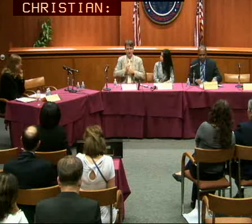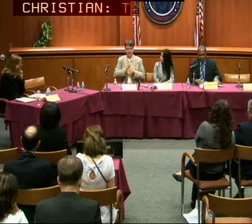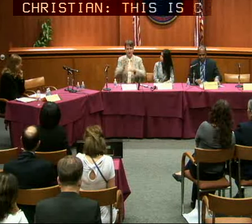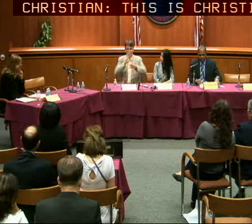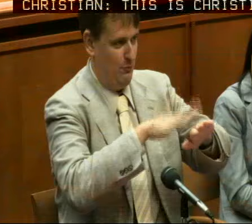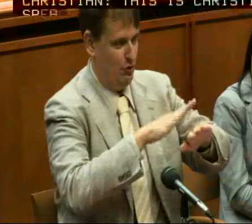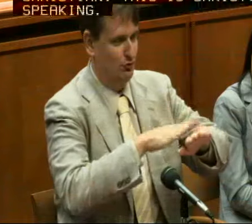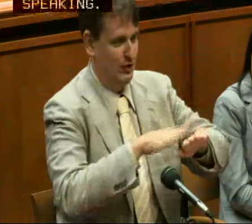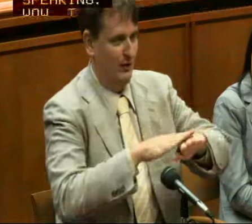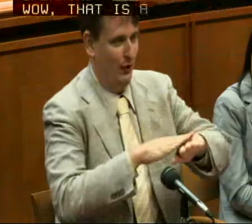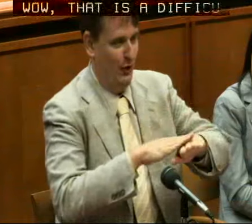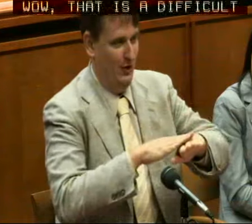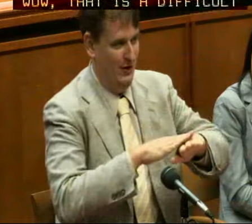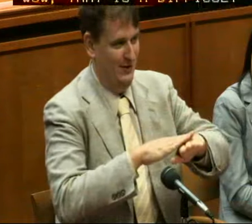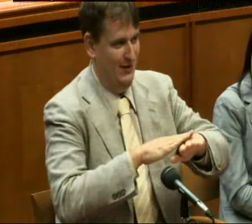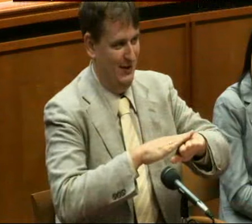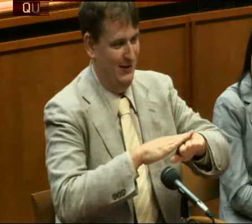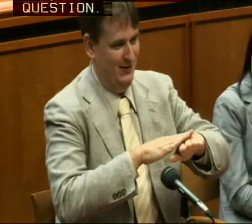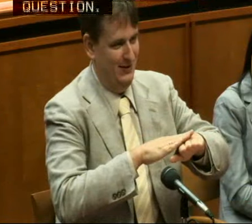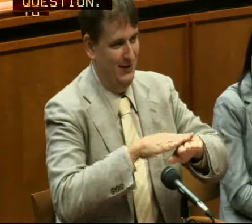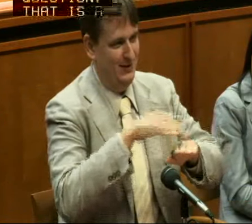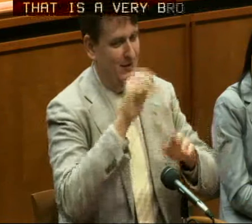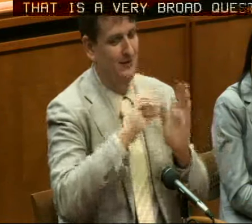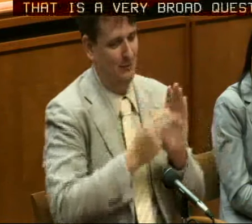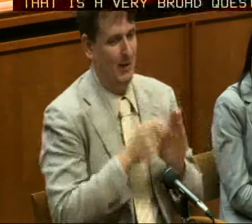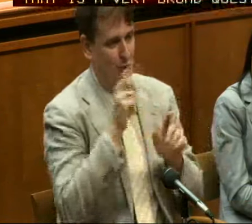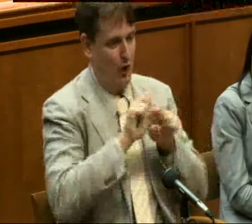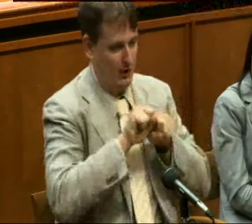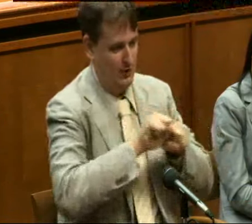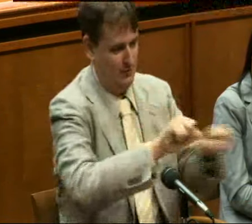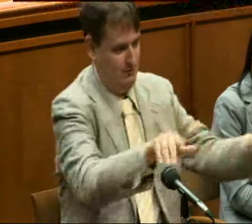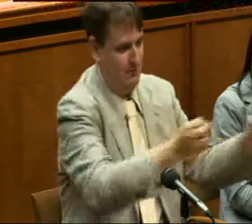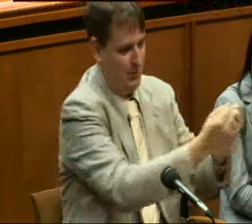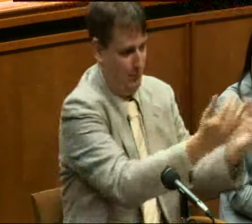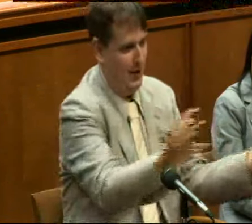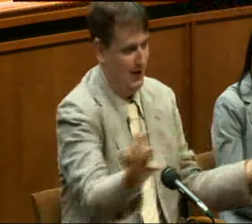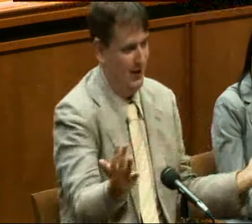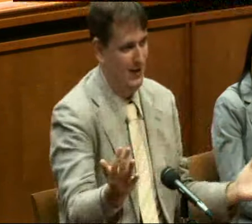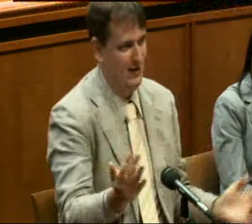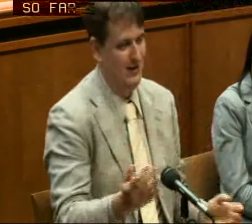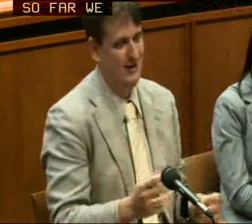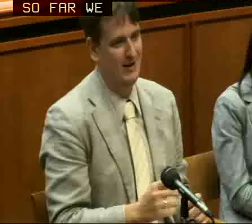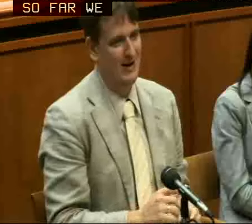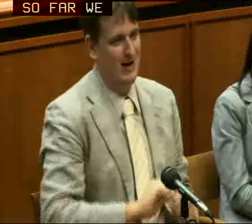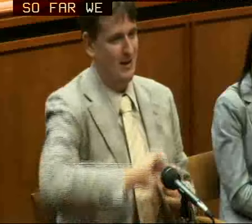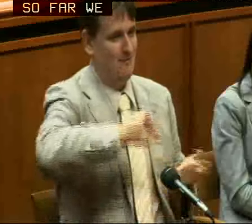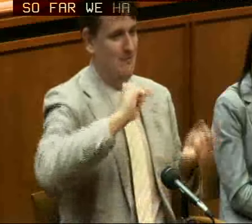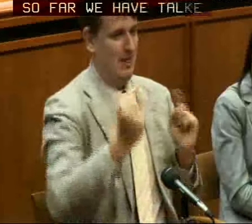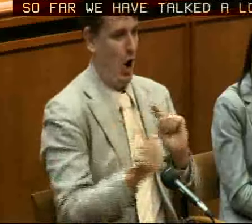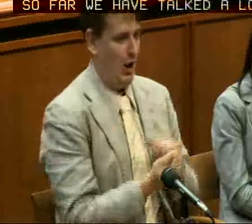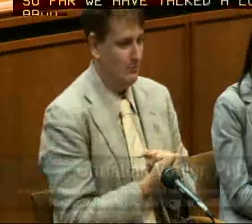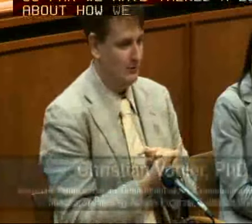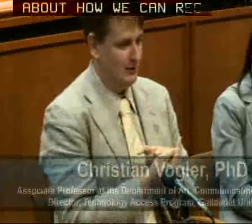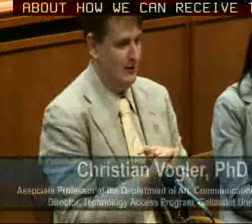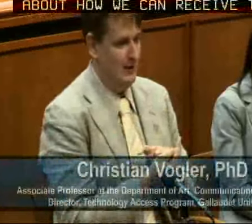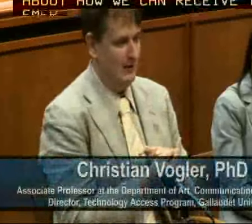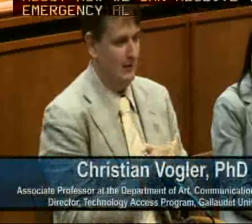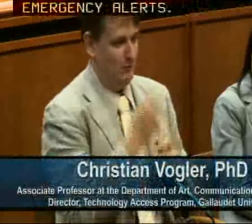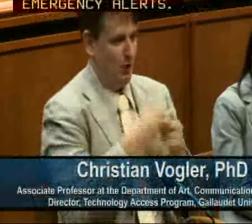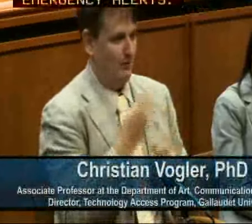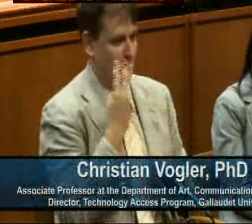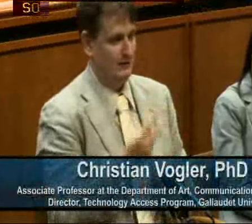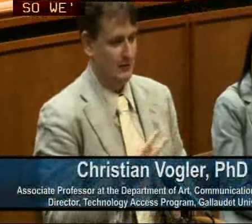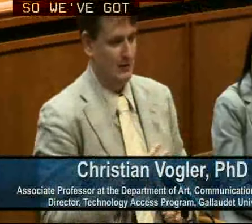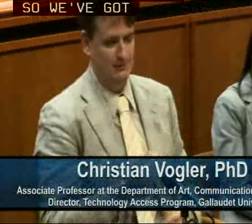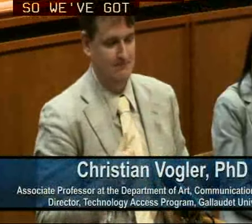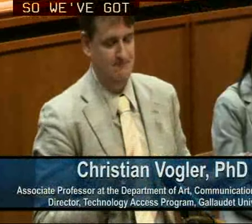about how we can receive the emergency alerts. So we've got the one-to-many. But when we're talking